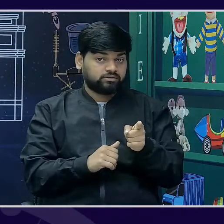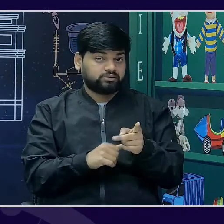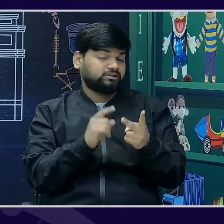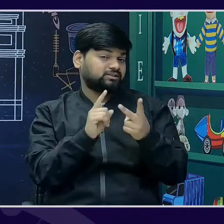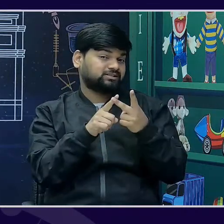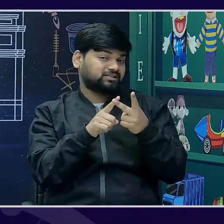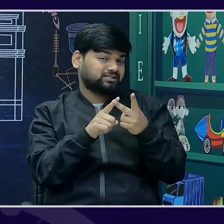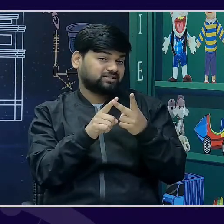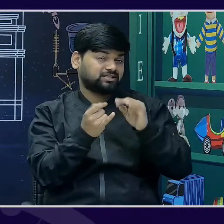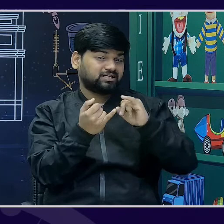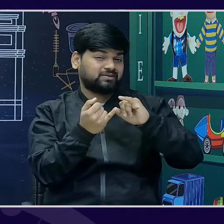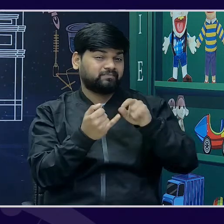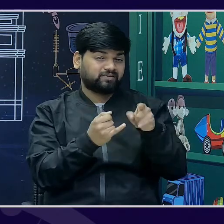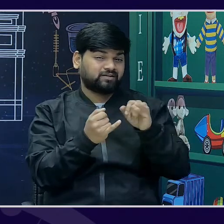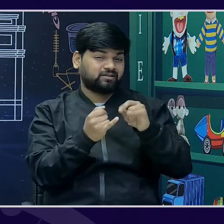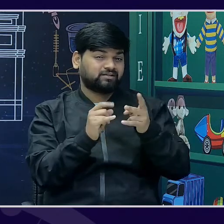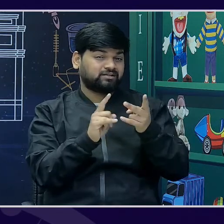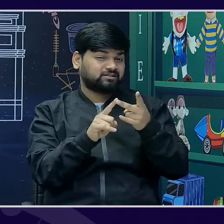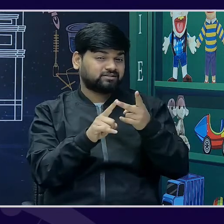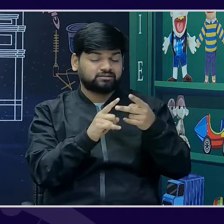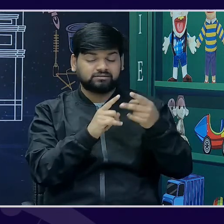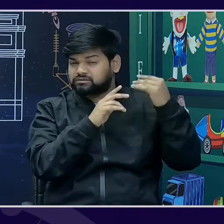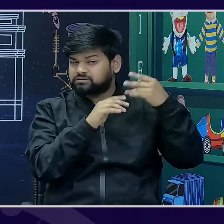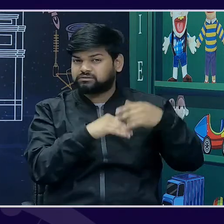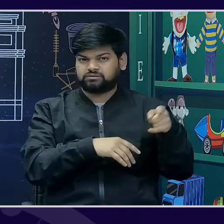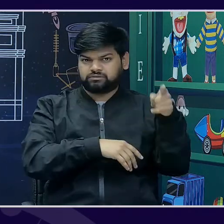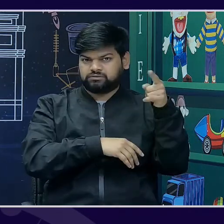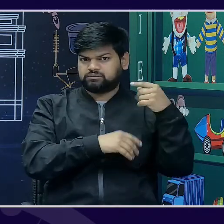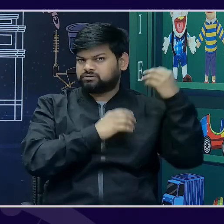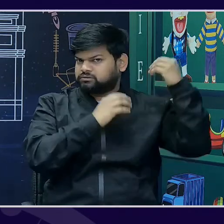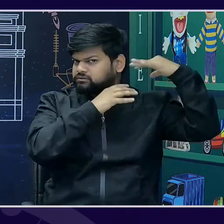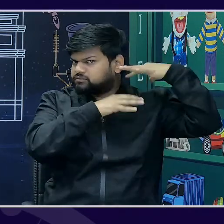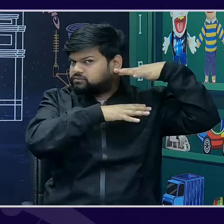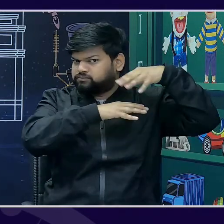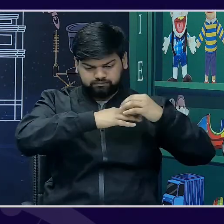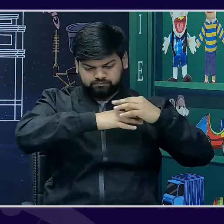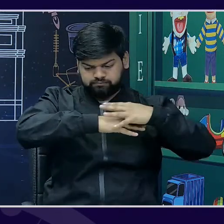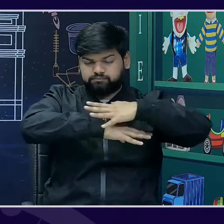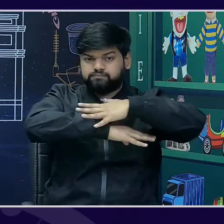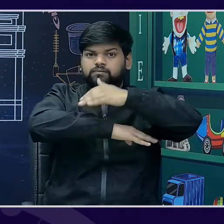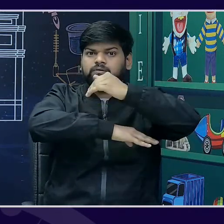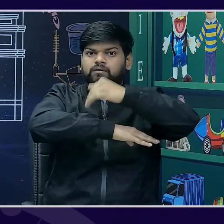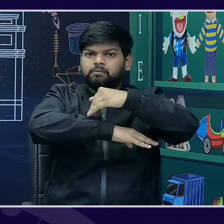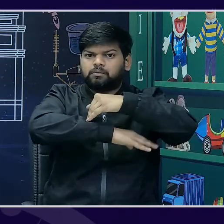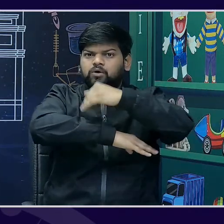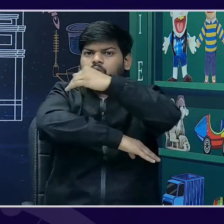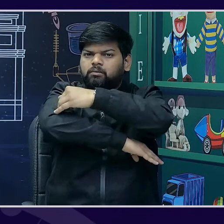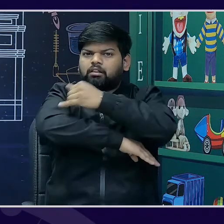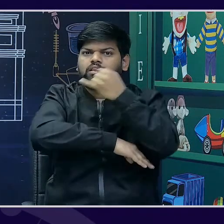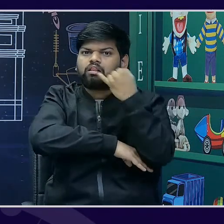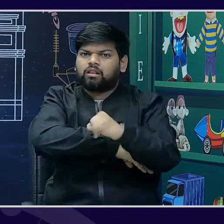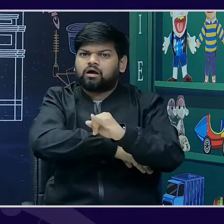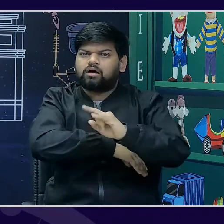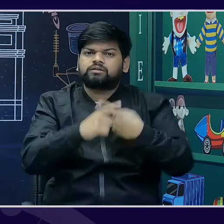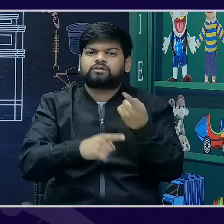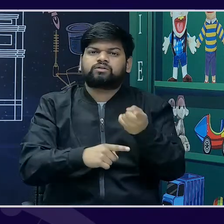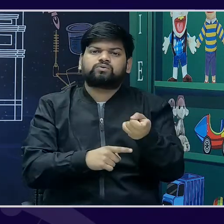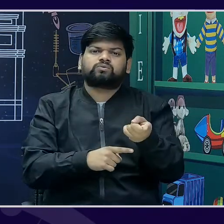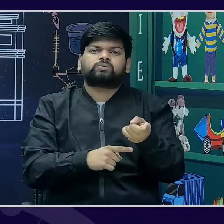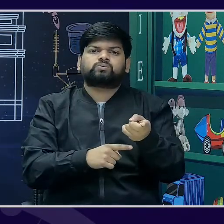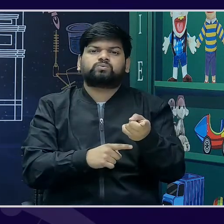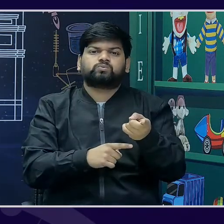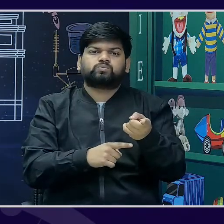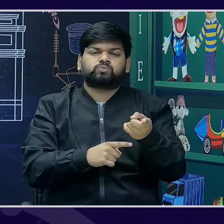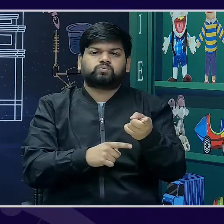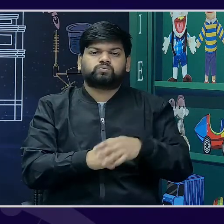the hair cells in the ear are not functioning, then you need to go for a rehabilitative or a corrective